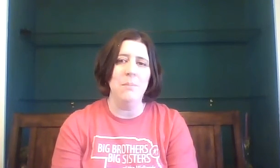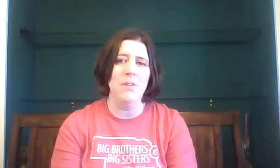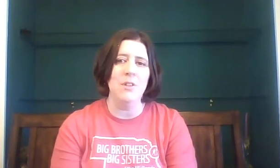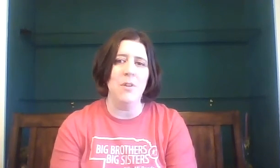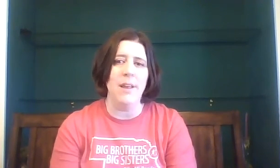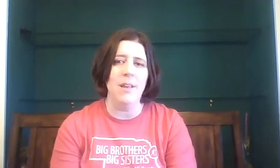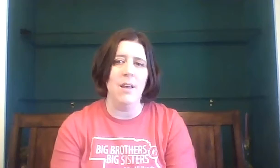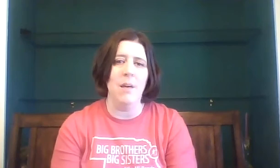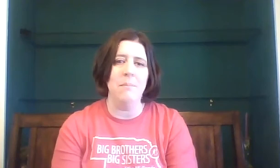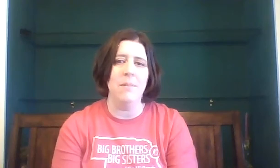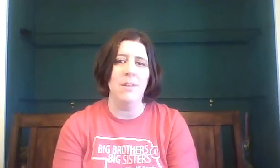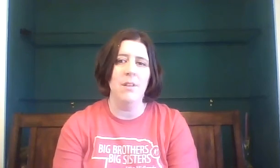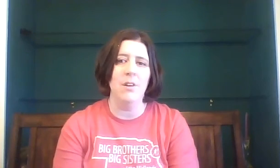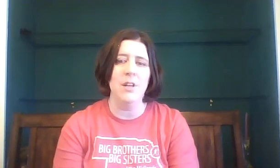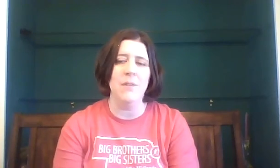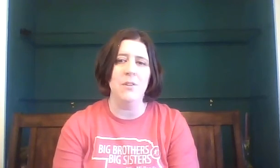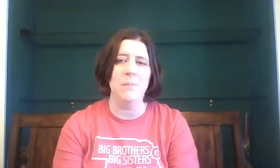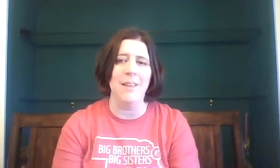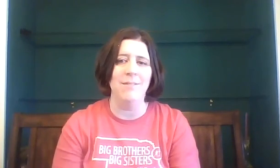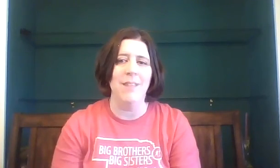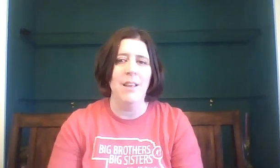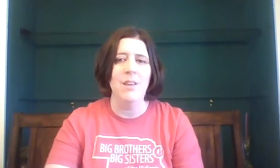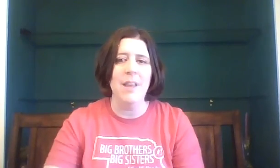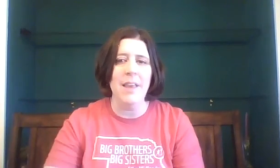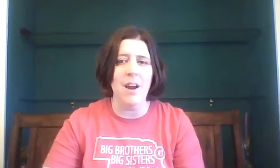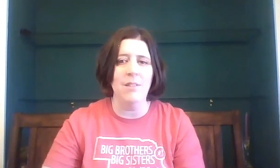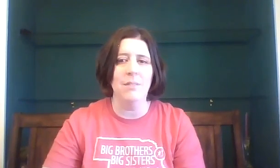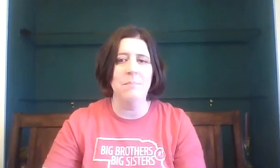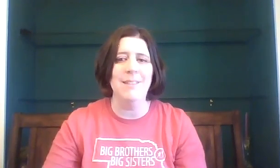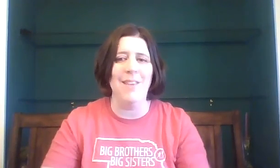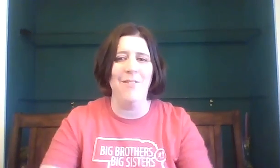hope you enjoy learning your fingerspelling. You take care. Be safe.